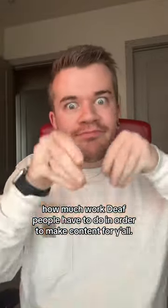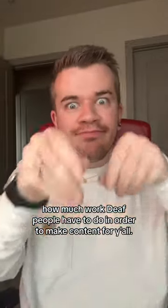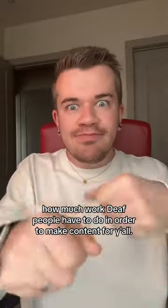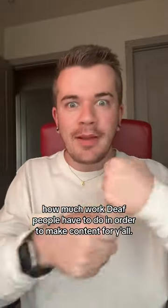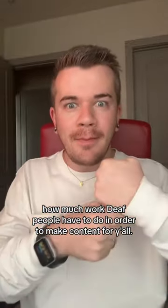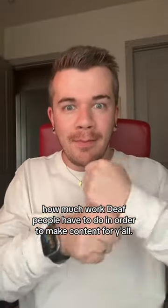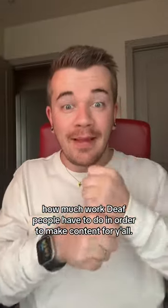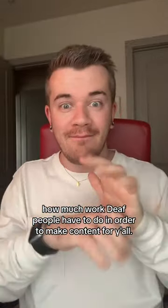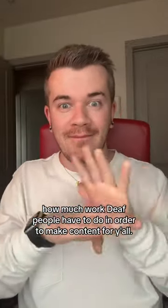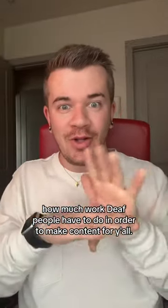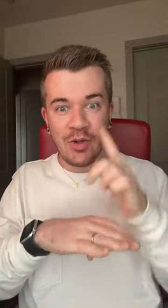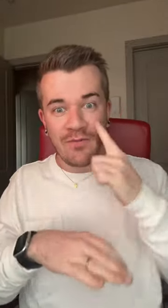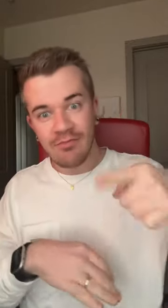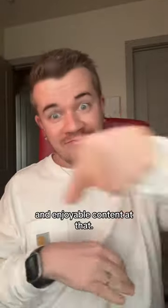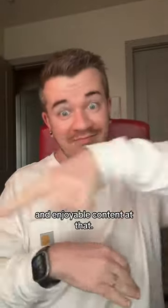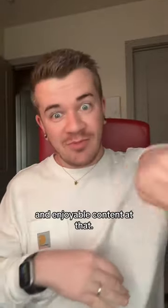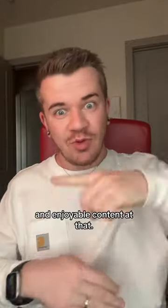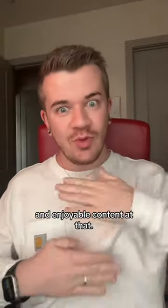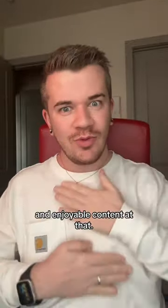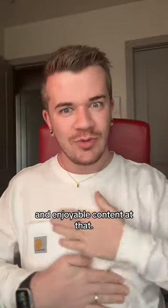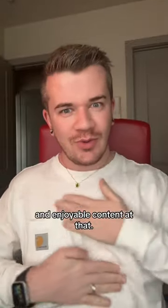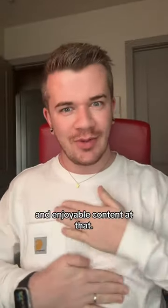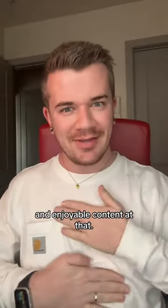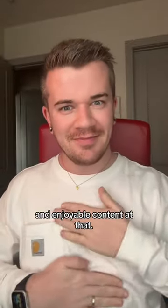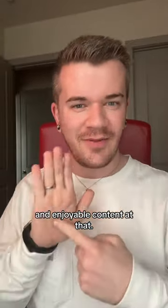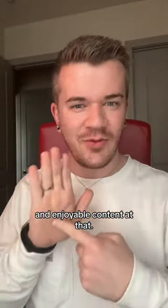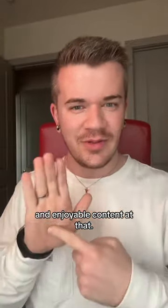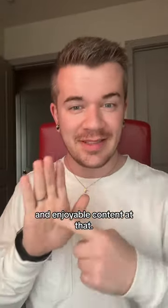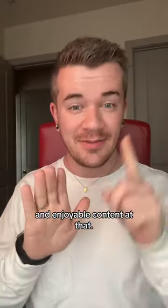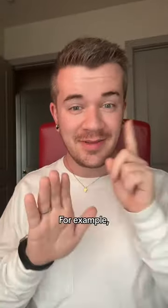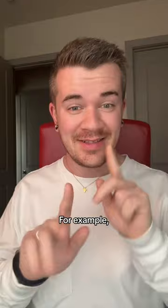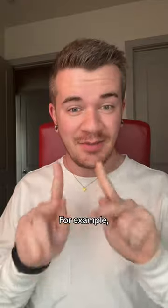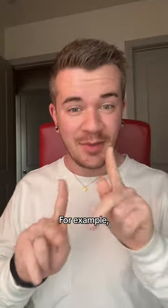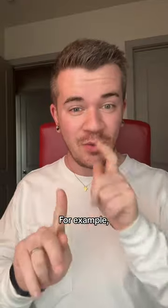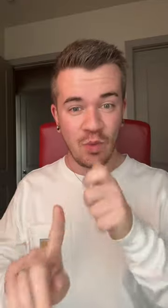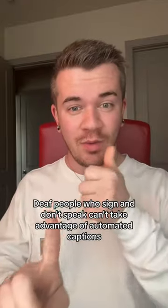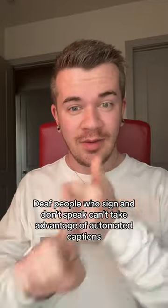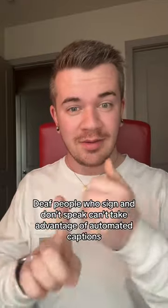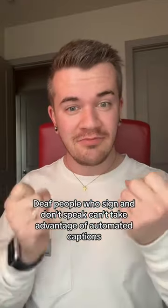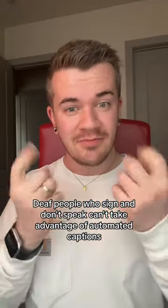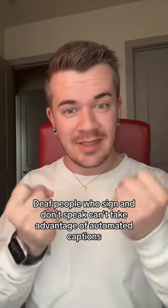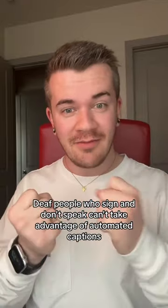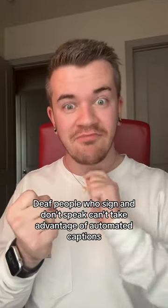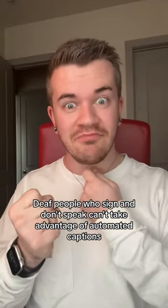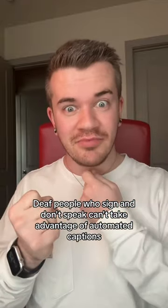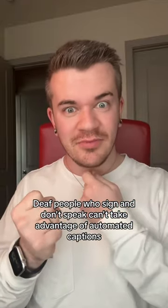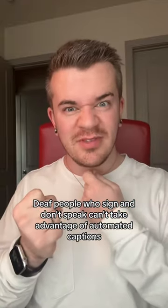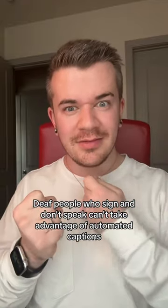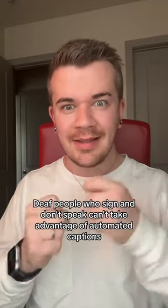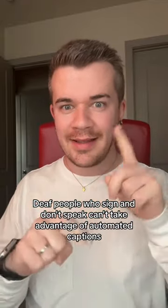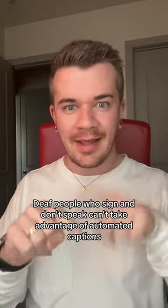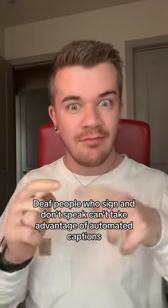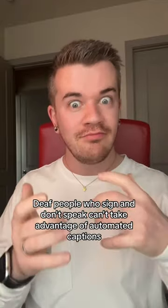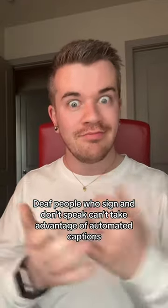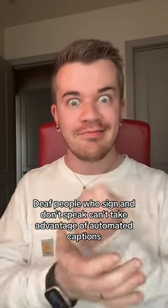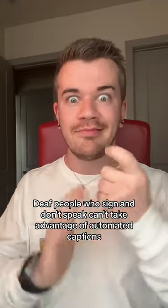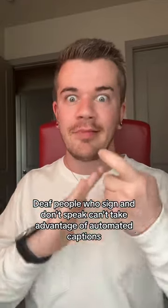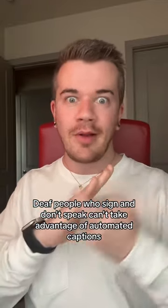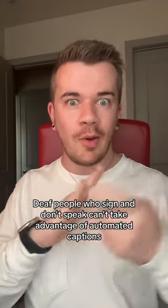make content for y'all and enjoyable content at that. For example, deaf people who sign and don't speak can't take advantage